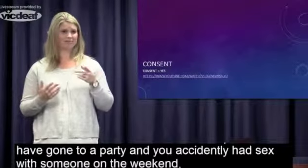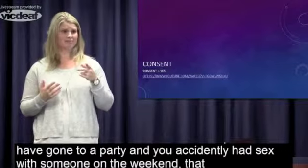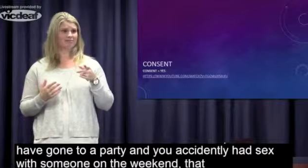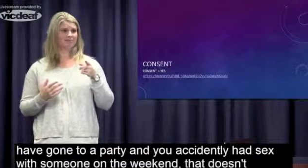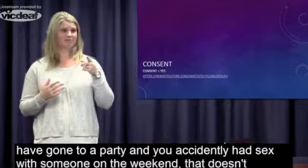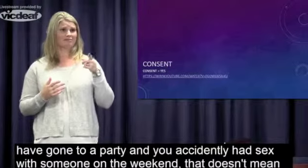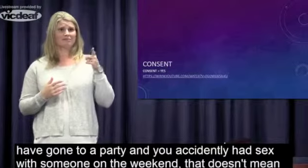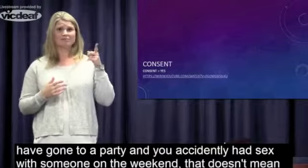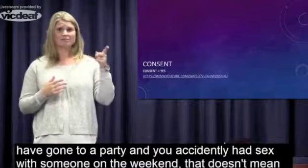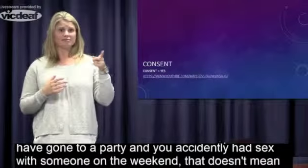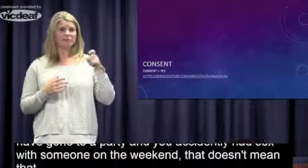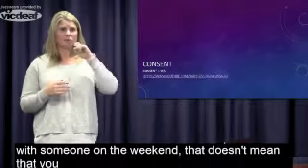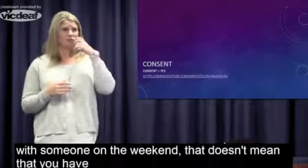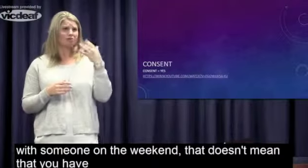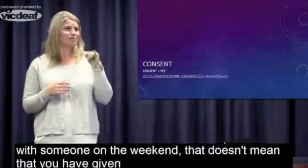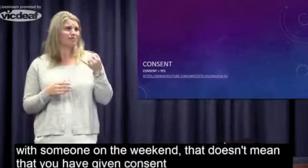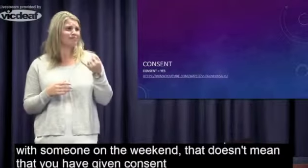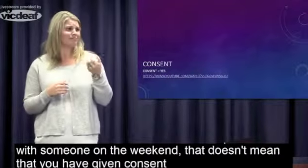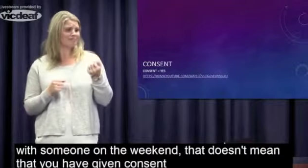given consent for them to have sex with you for the rest of the week.